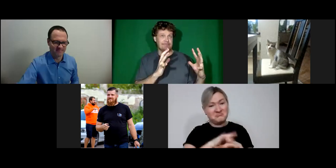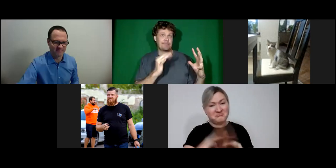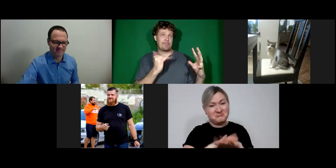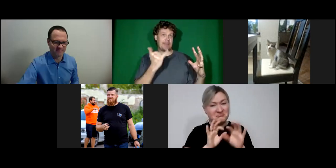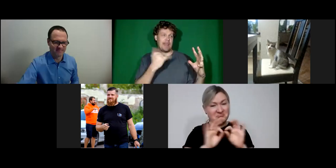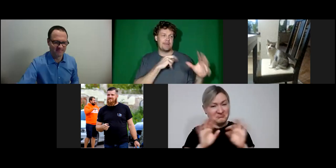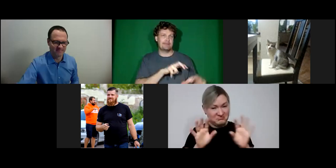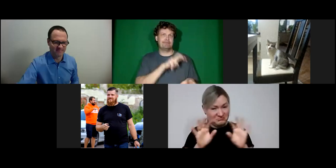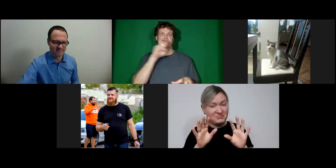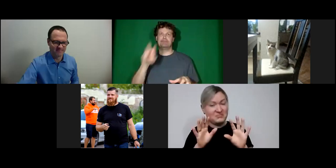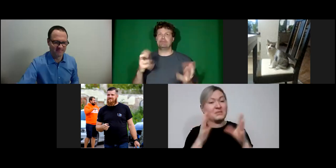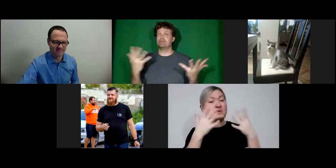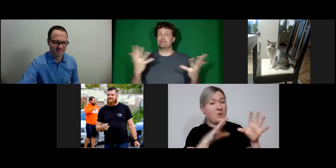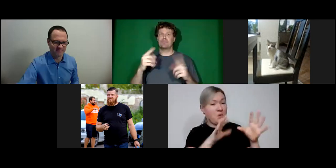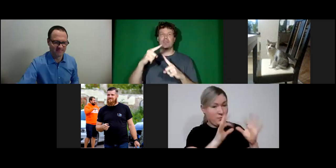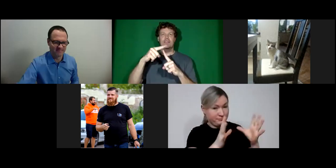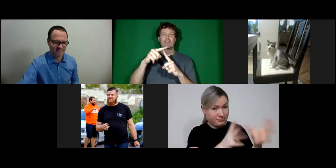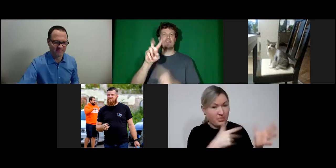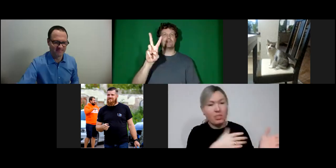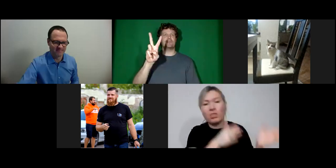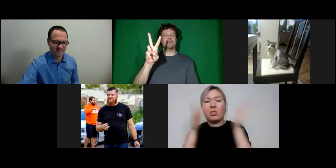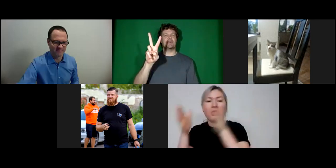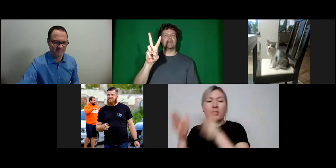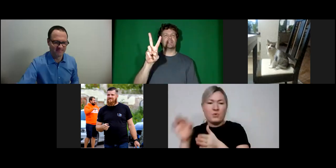I think that's more or less my